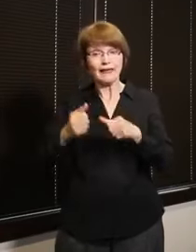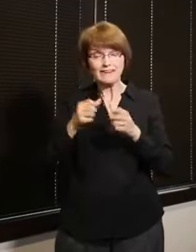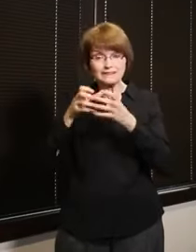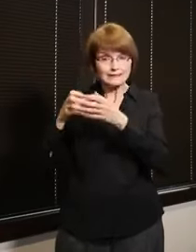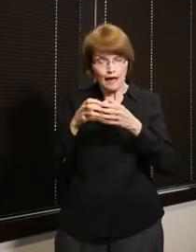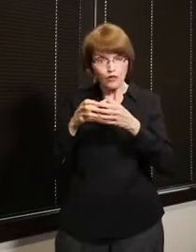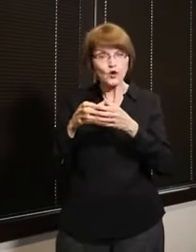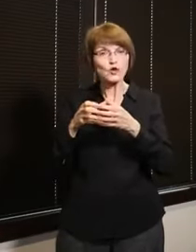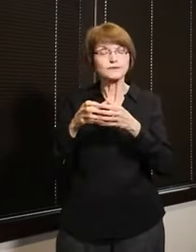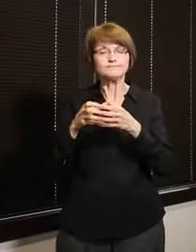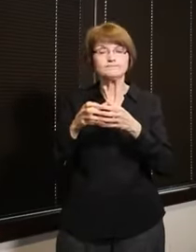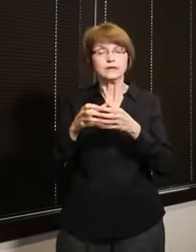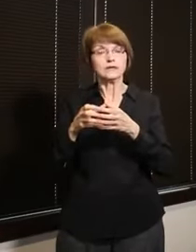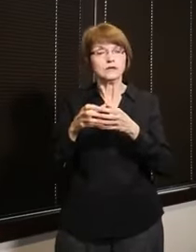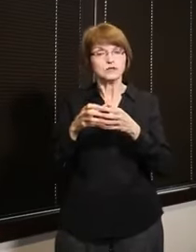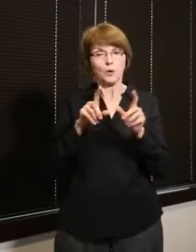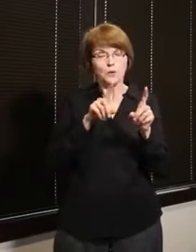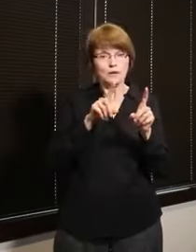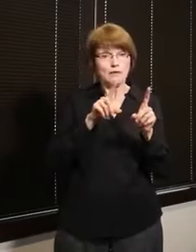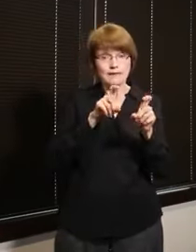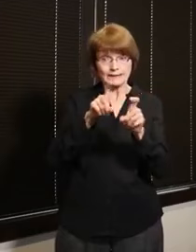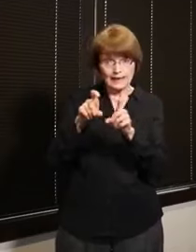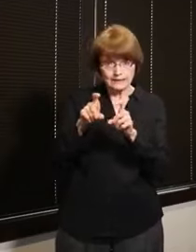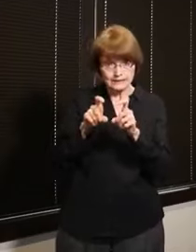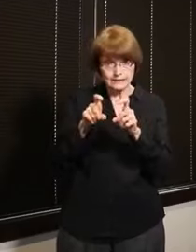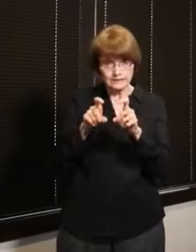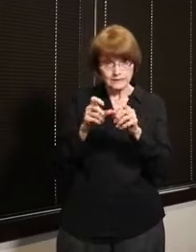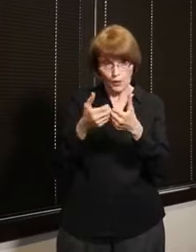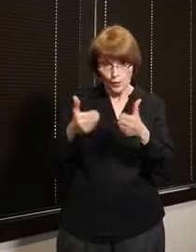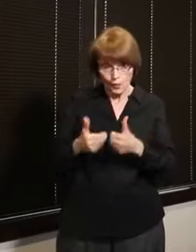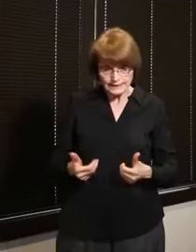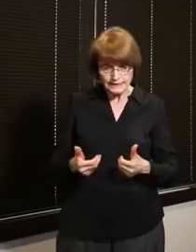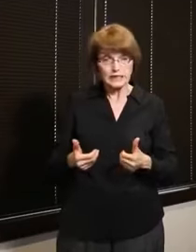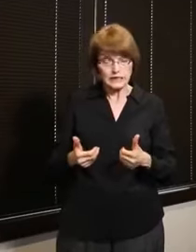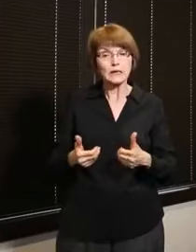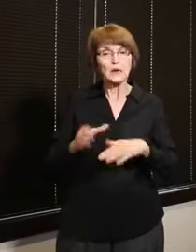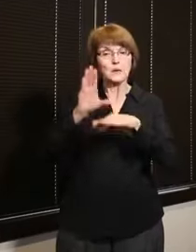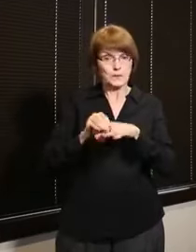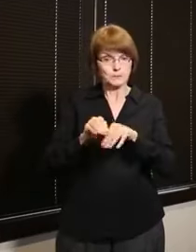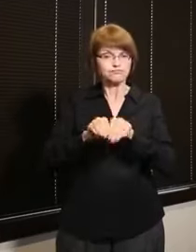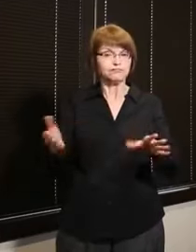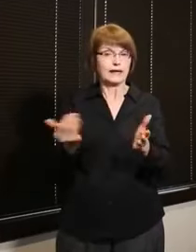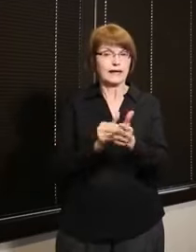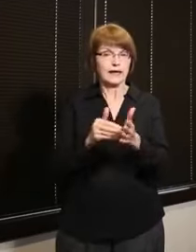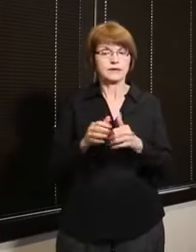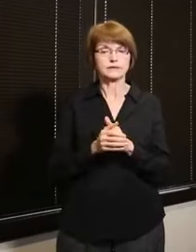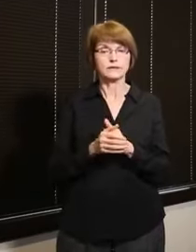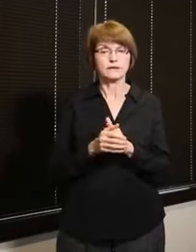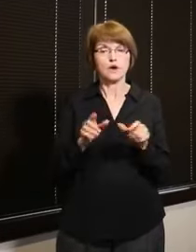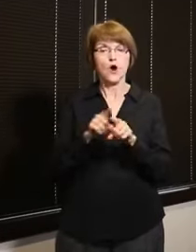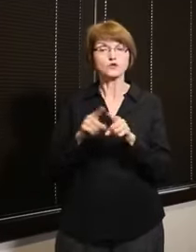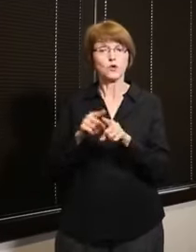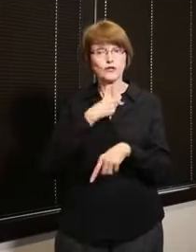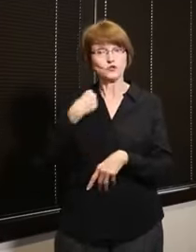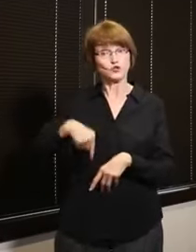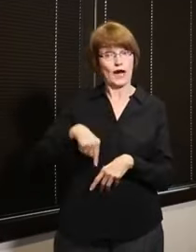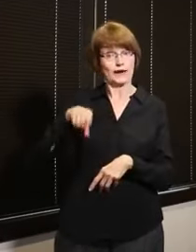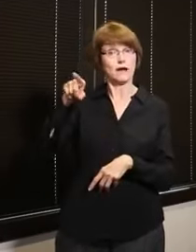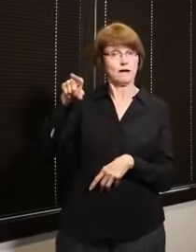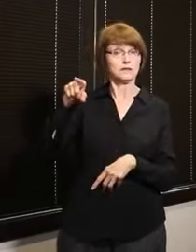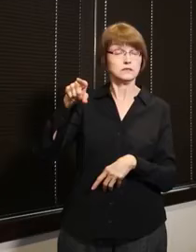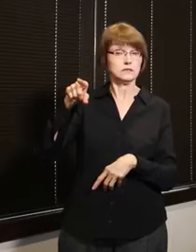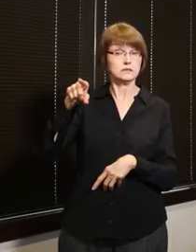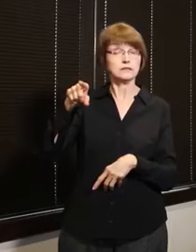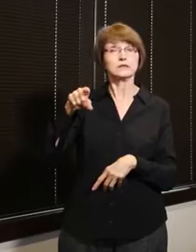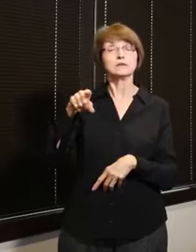test, isolate, quarantine, and get the transmission knocked back down. You may have heard also some cases in China,